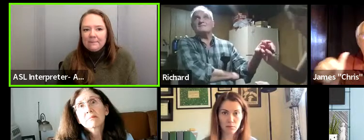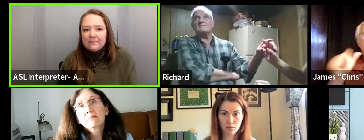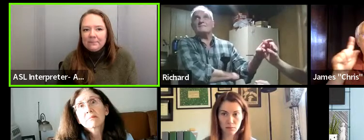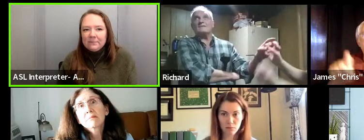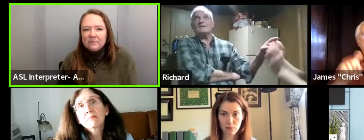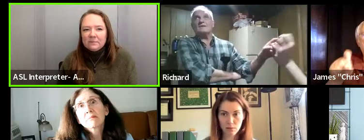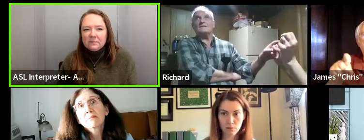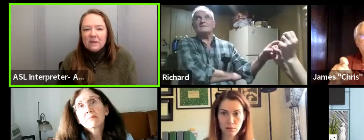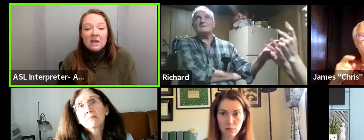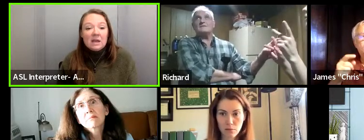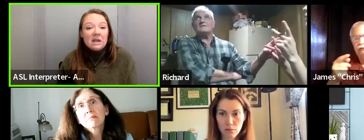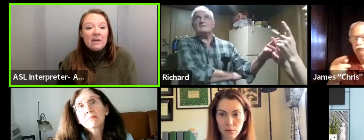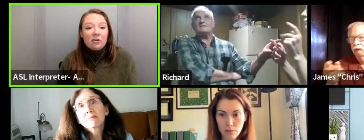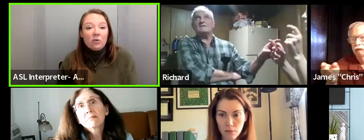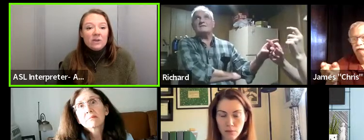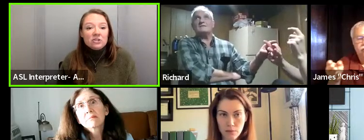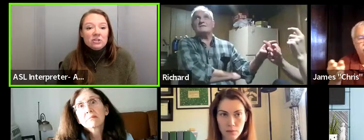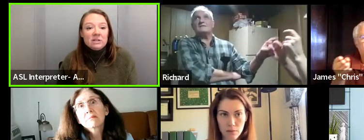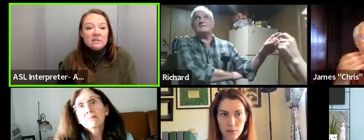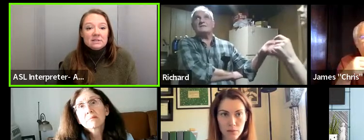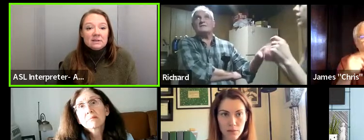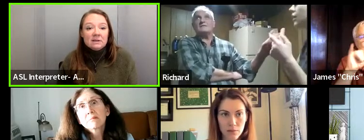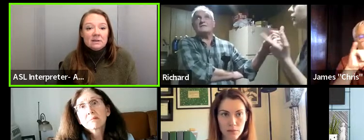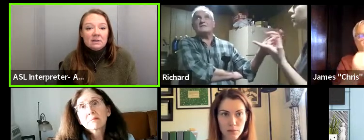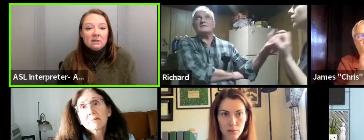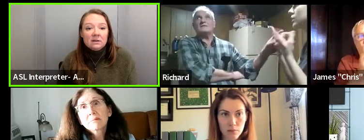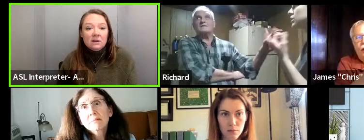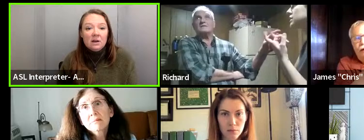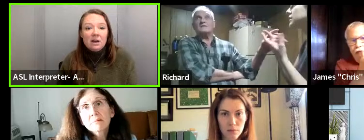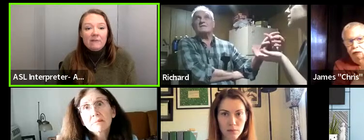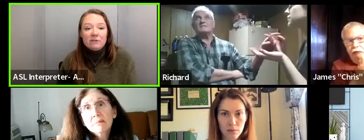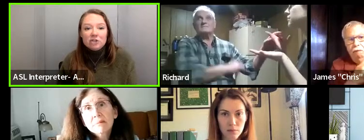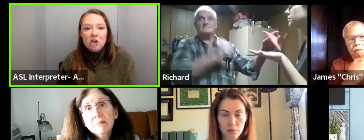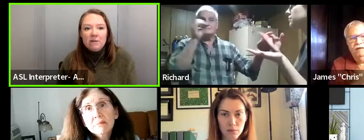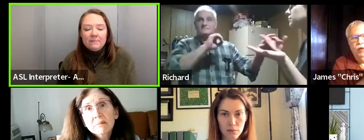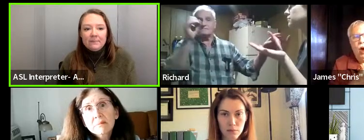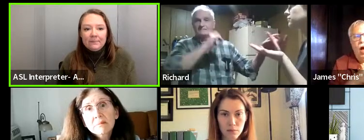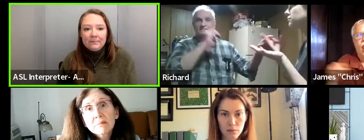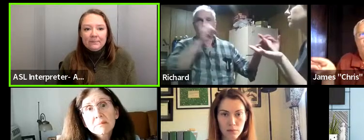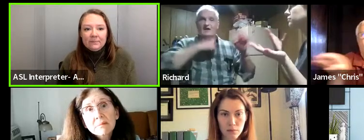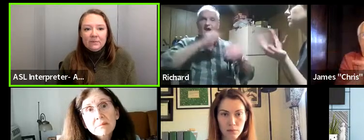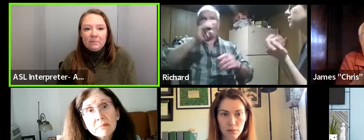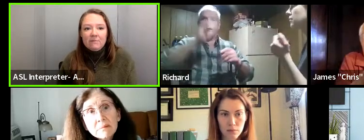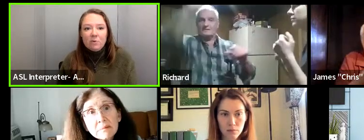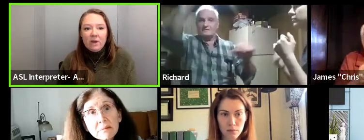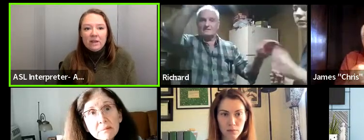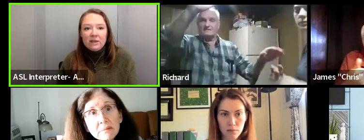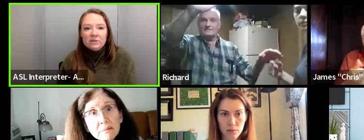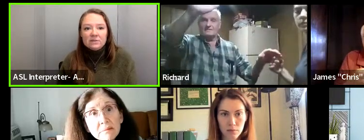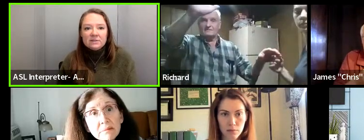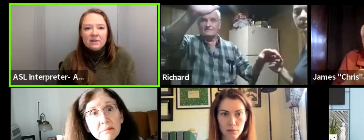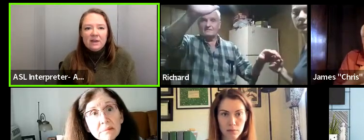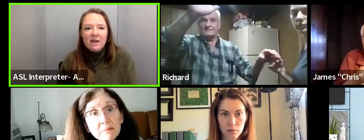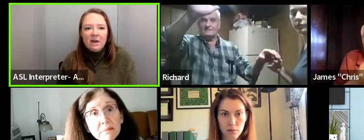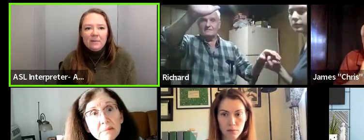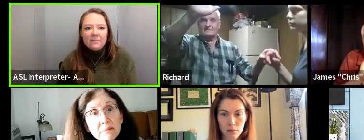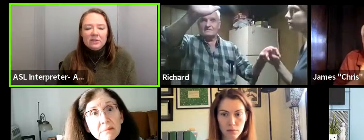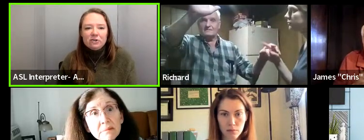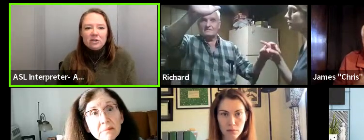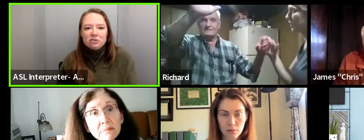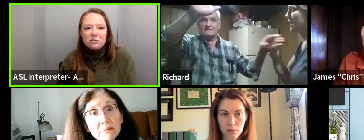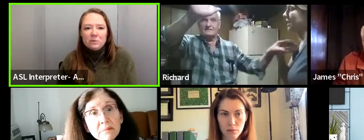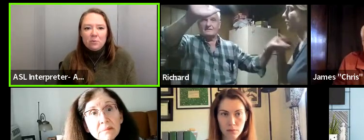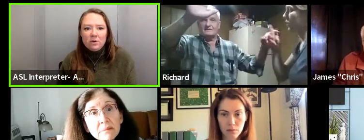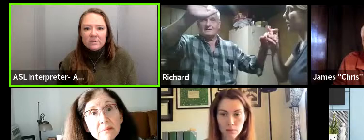Okay. Any other questions for John before I close